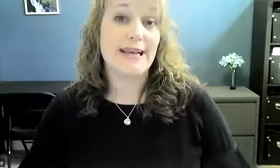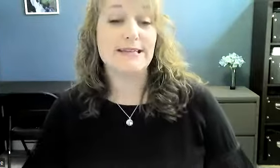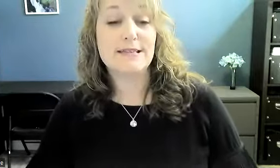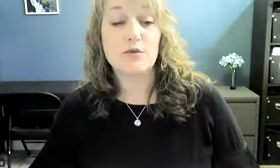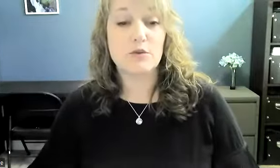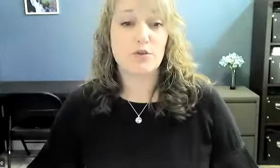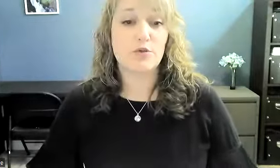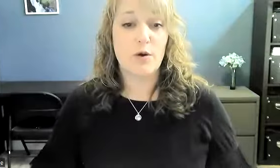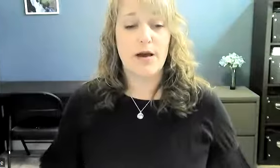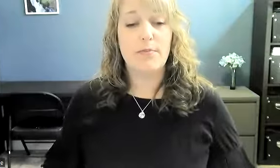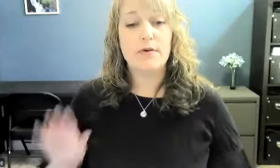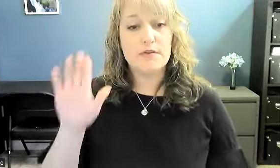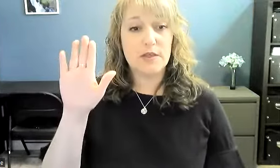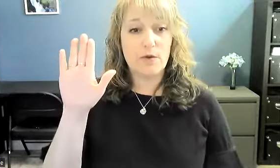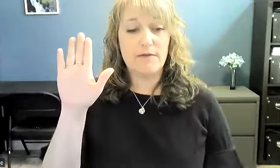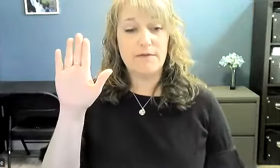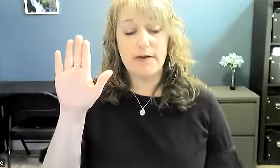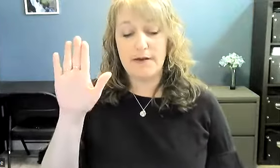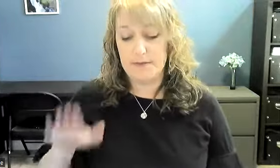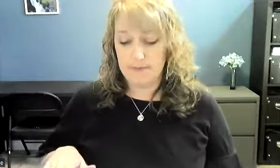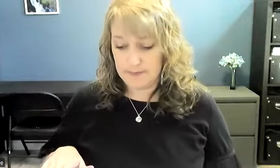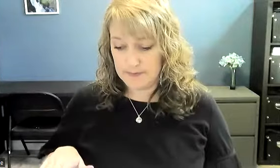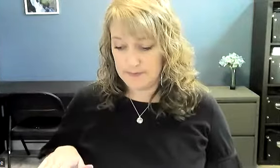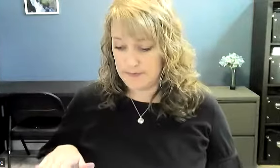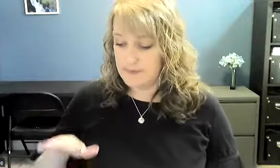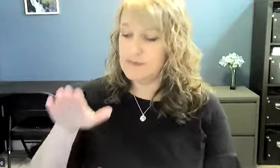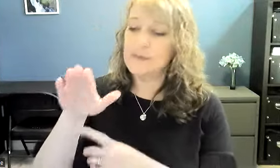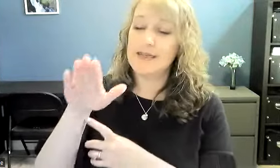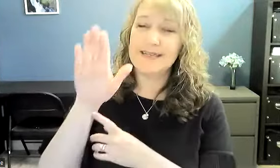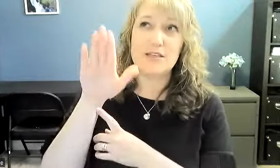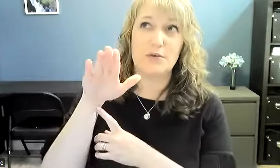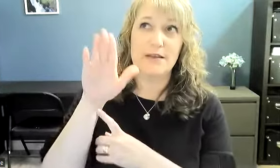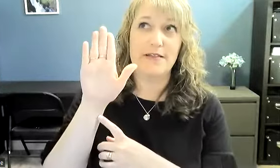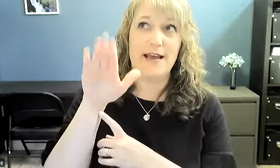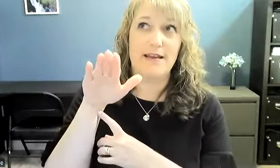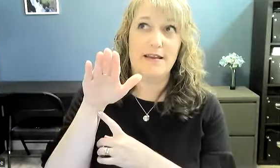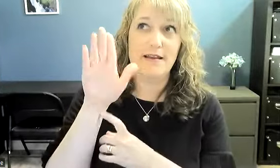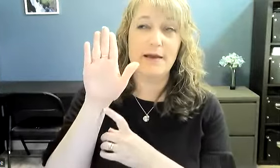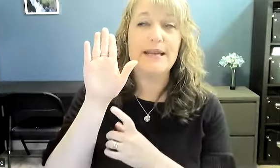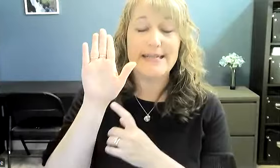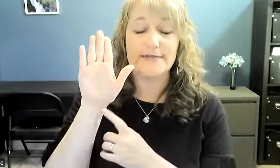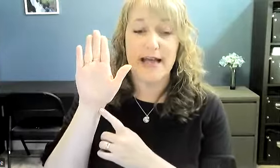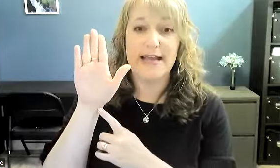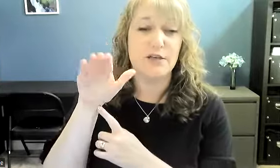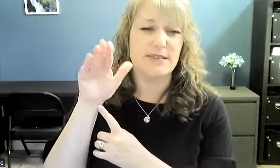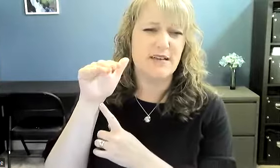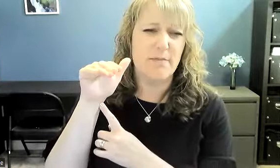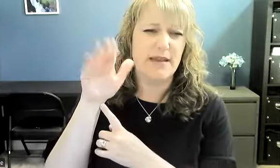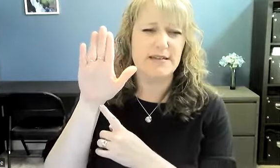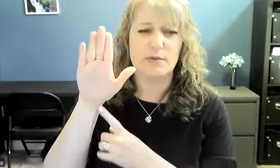raised or to grow up. So you want to, I guess it's not really a flat. I mean, it is a flat hand shape. It's not bent is what I was